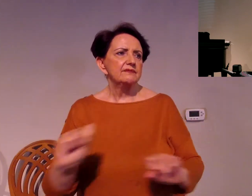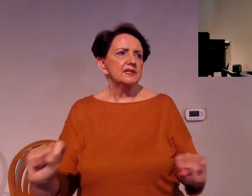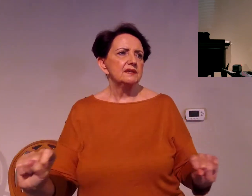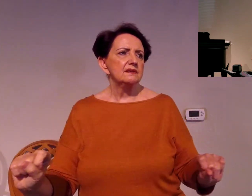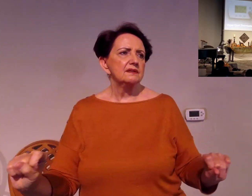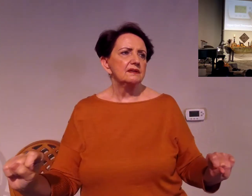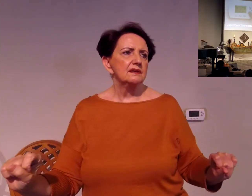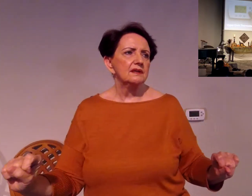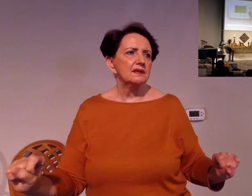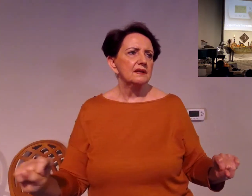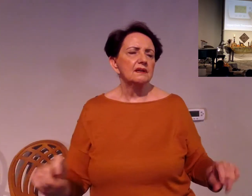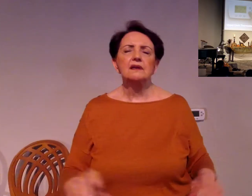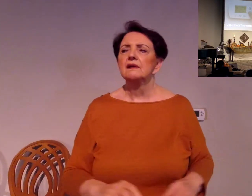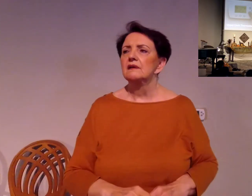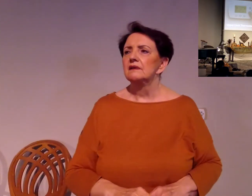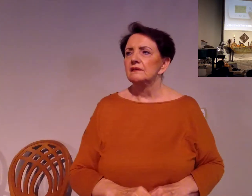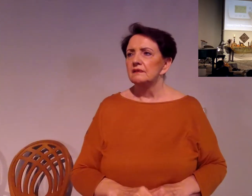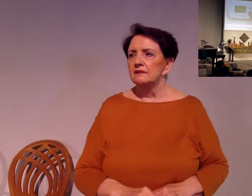safety.